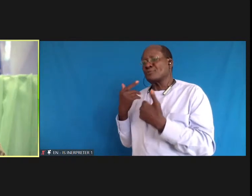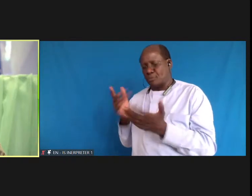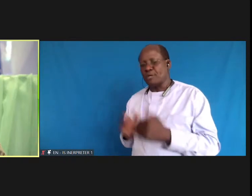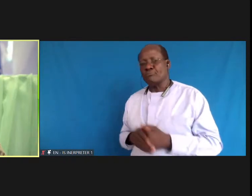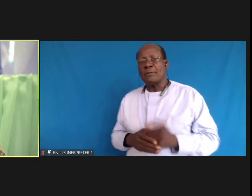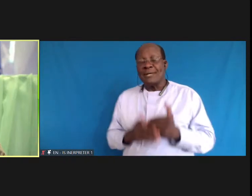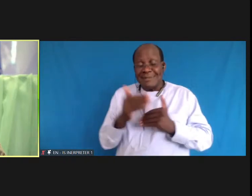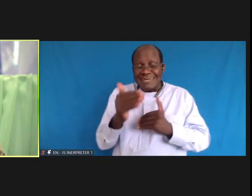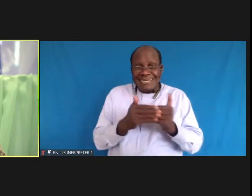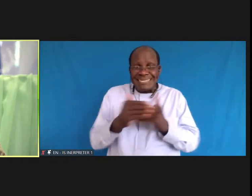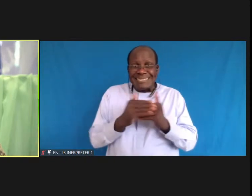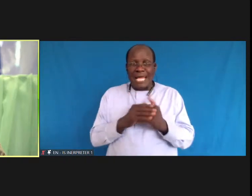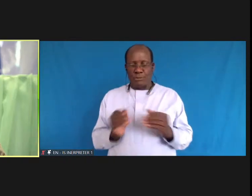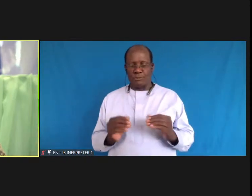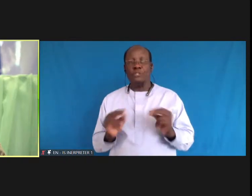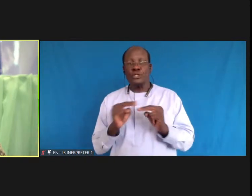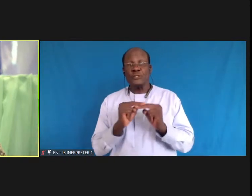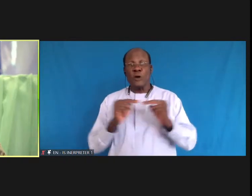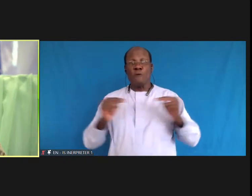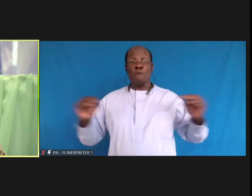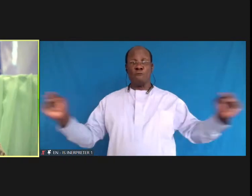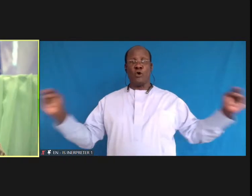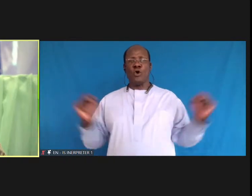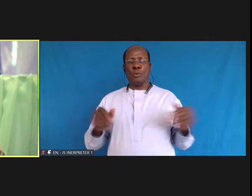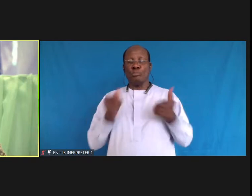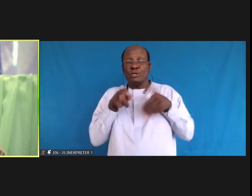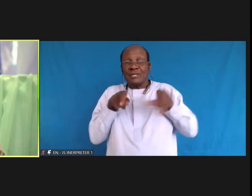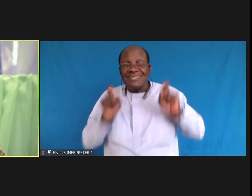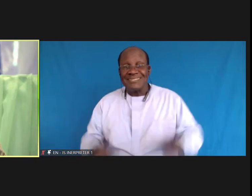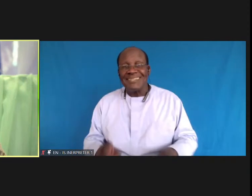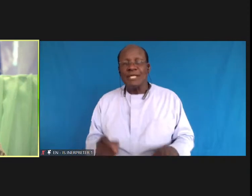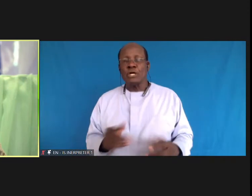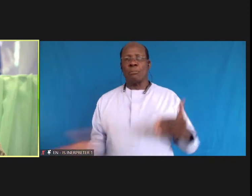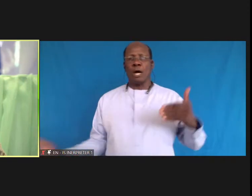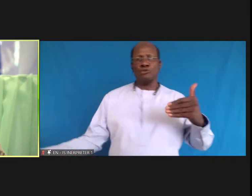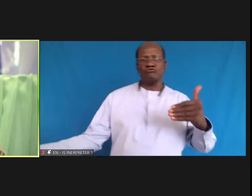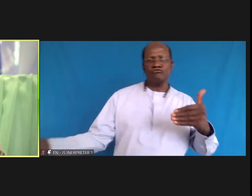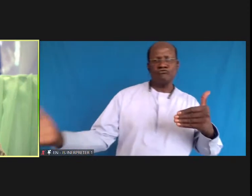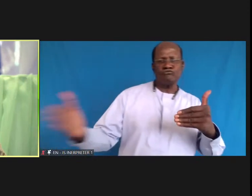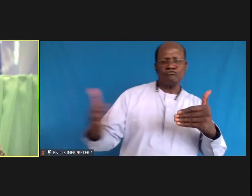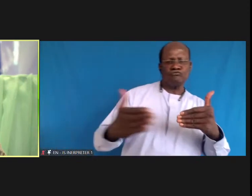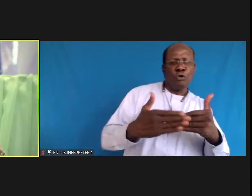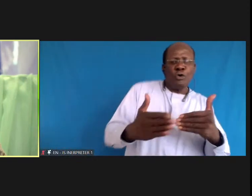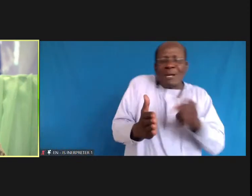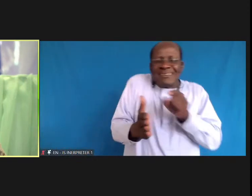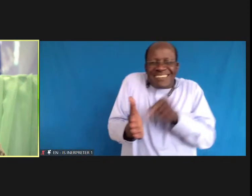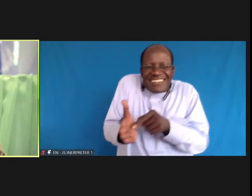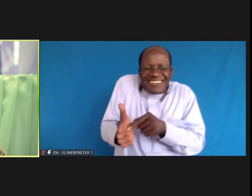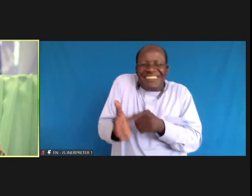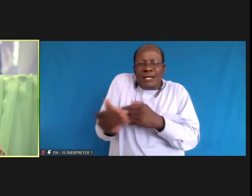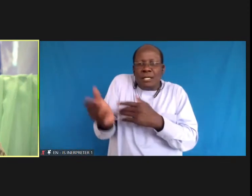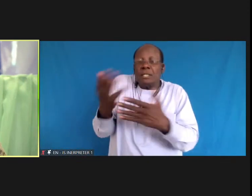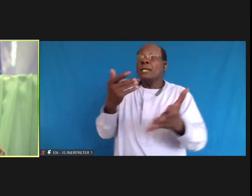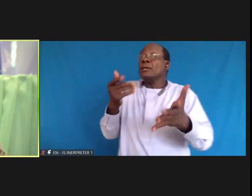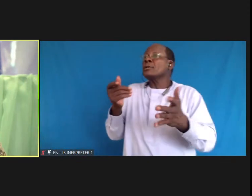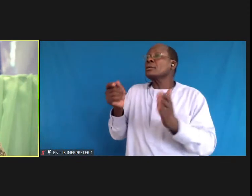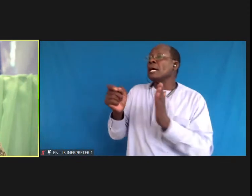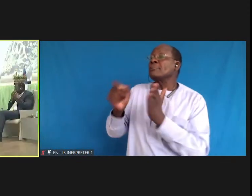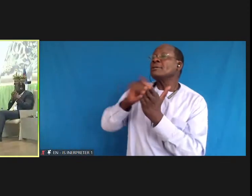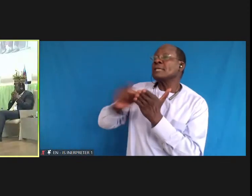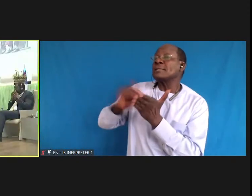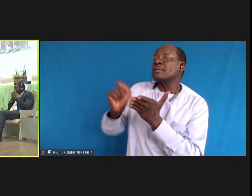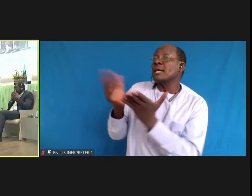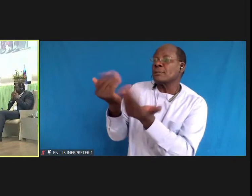session. I would like to ask if the Secretariat has any announcement to make before we actually adjourn the meeting. Has